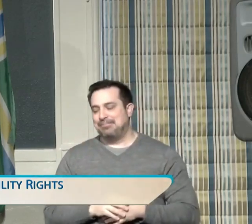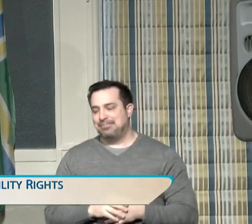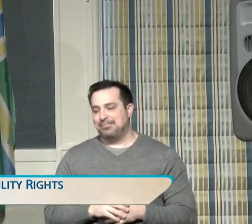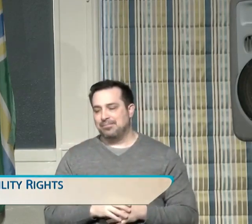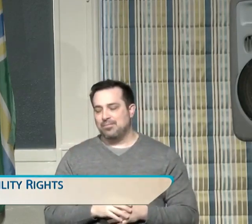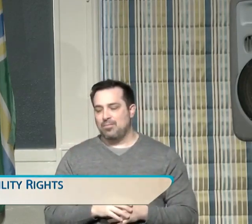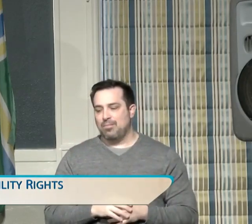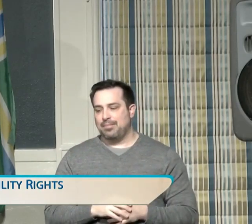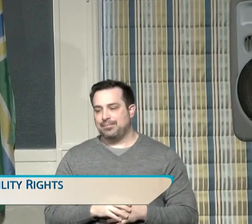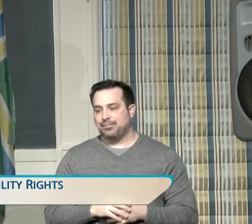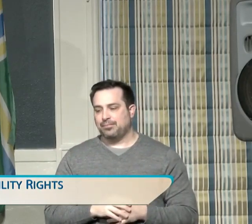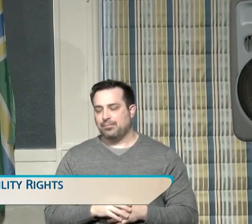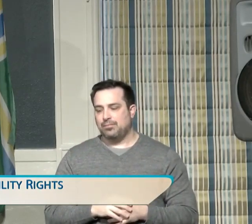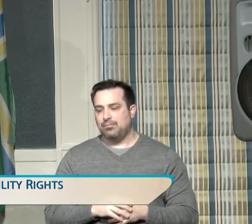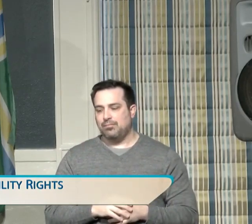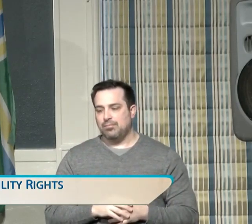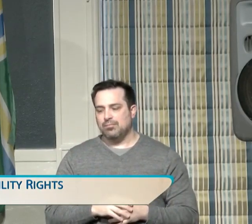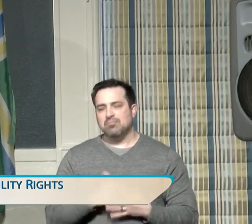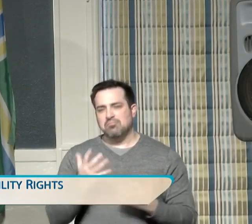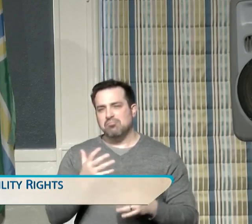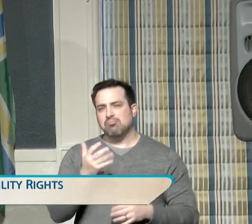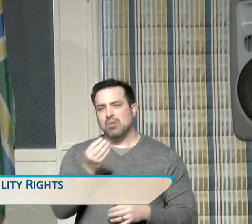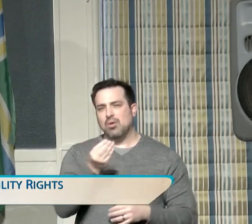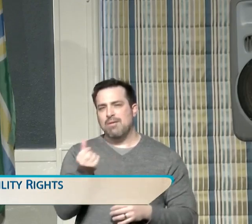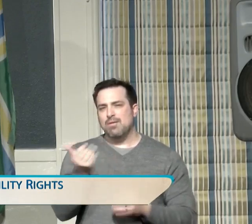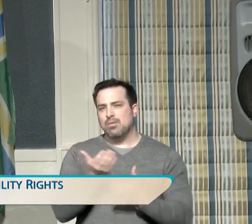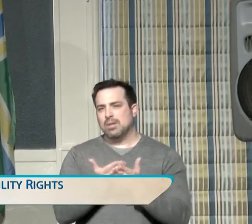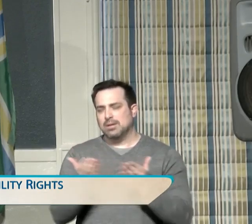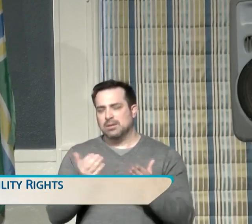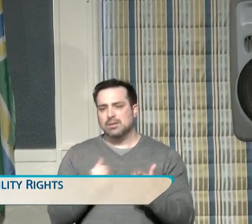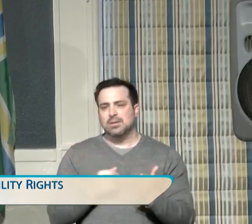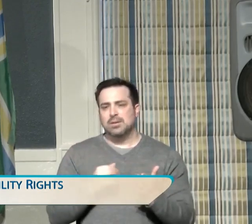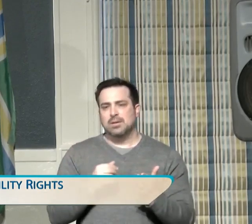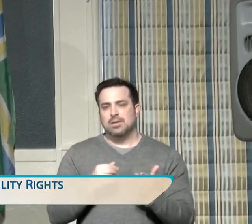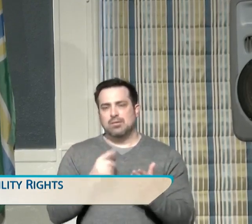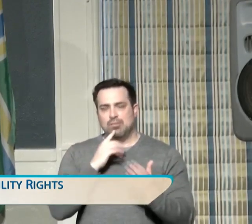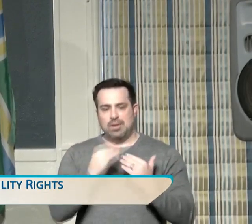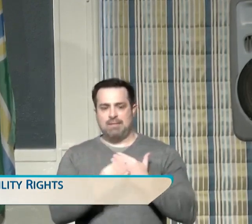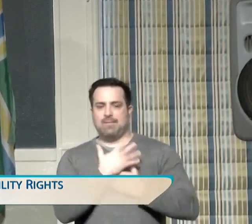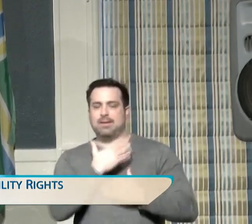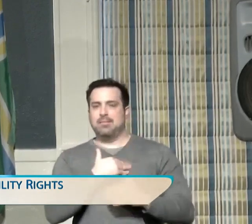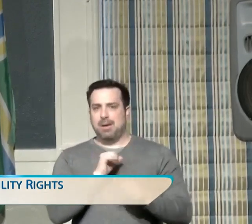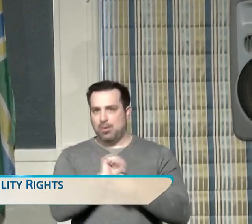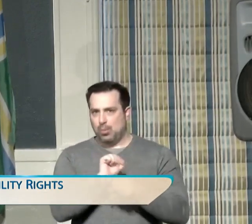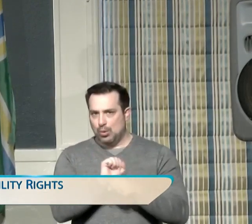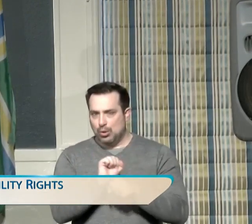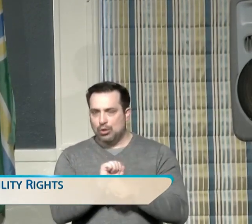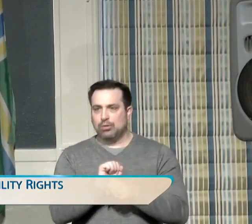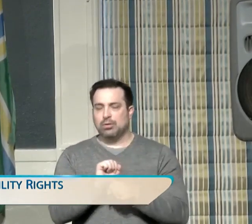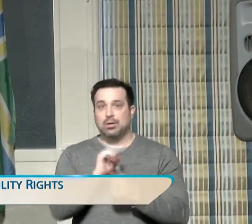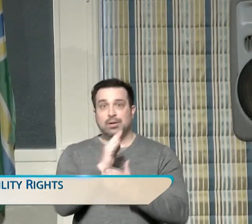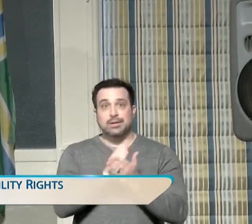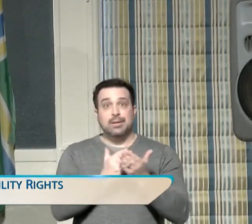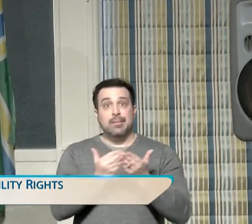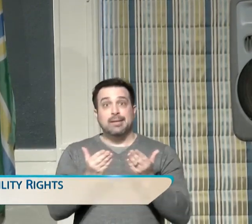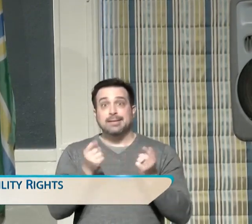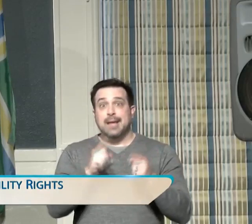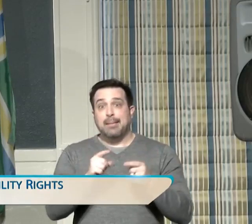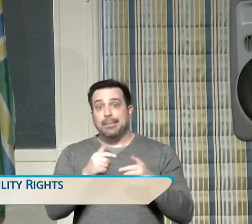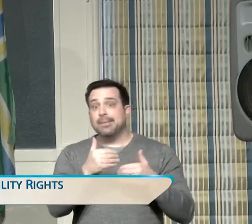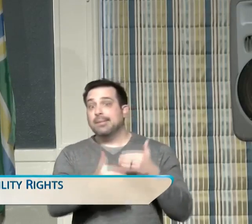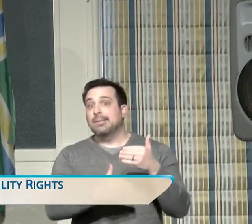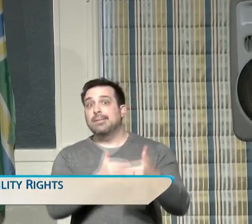Just a few of the things that have affected my work and some of the things that have happened over the years.